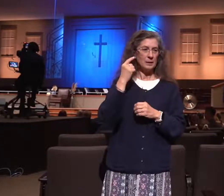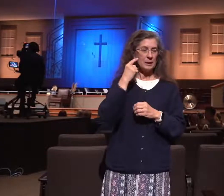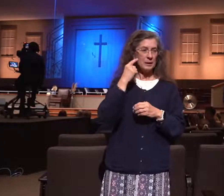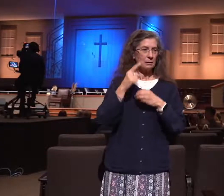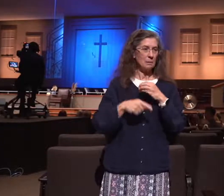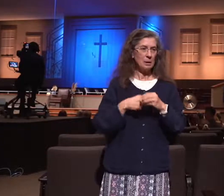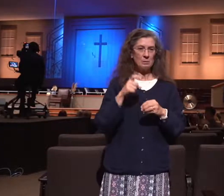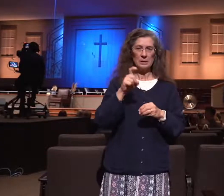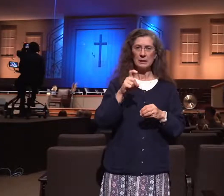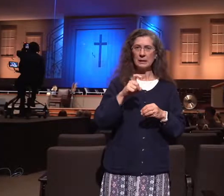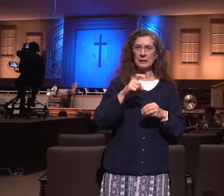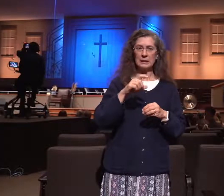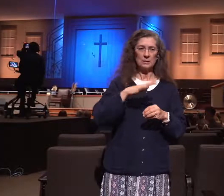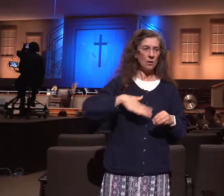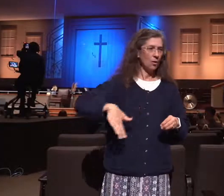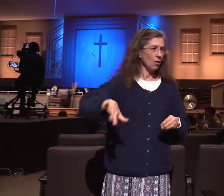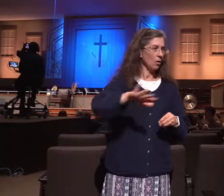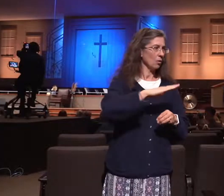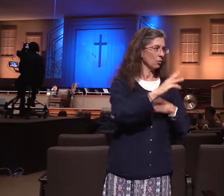week,